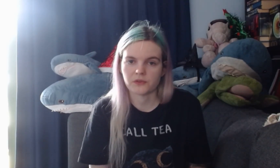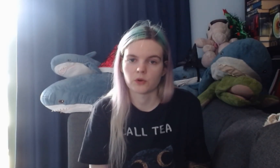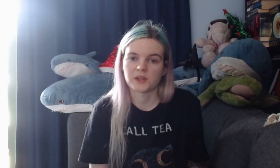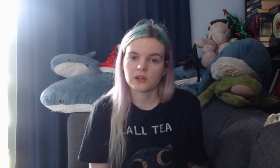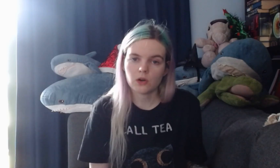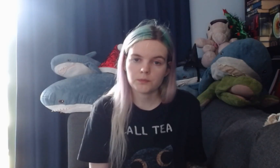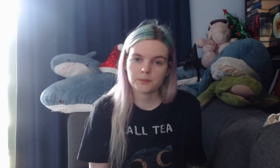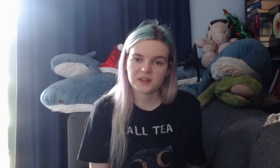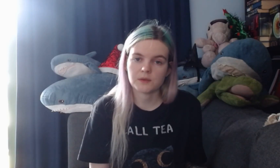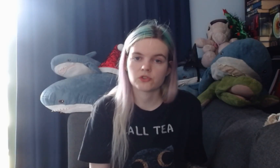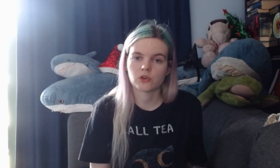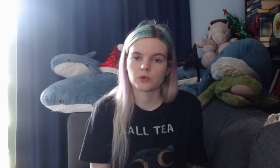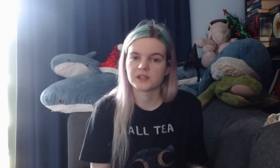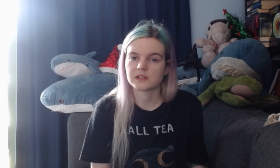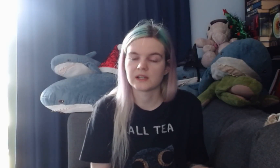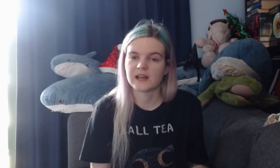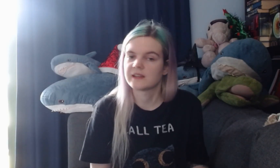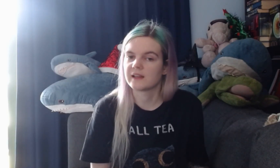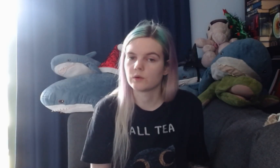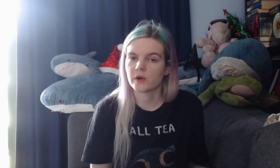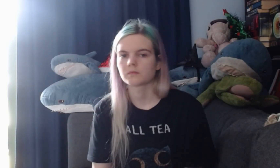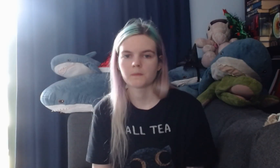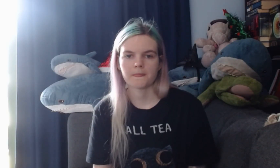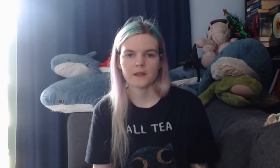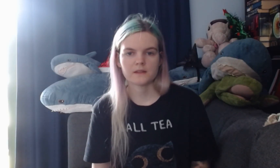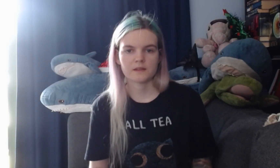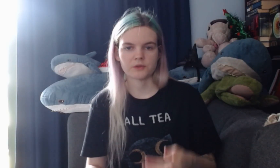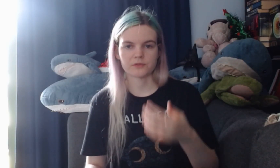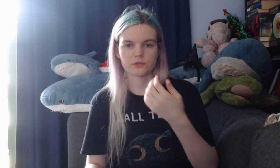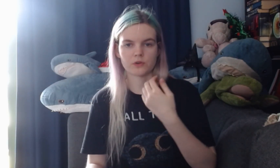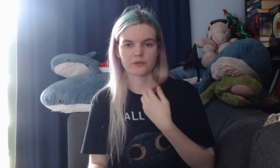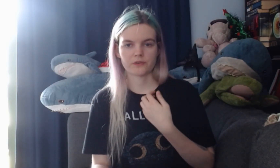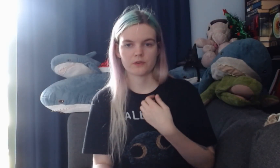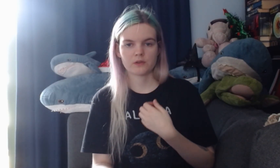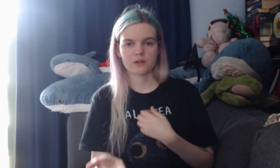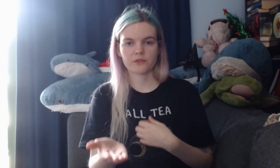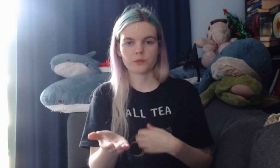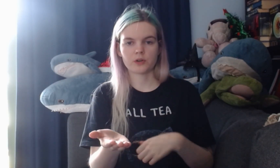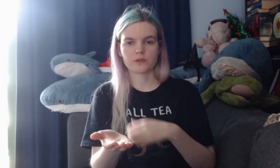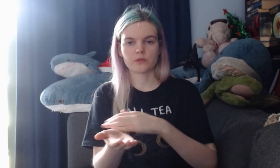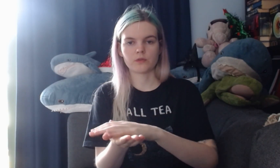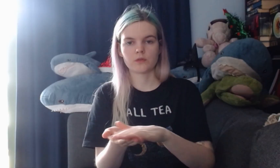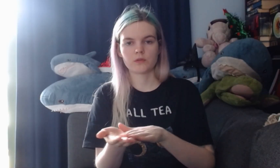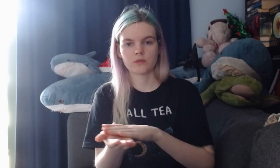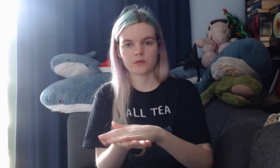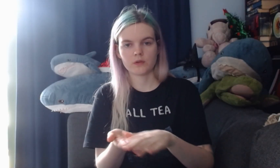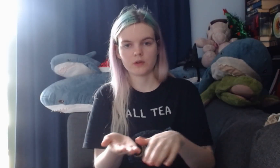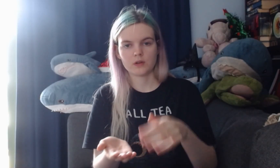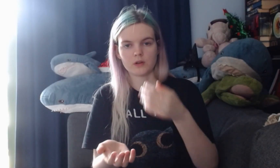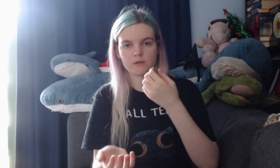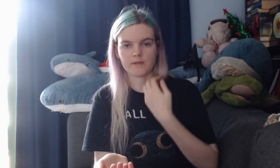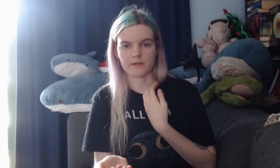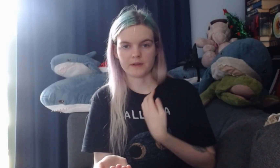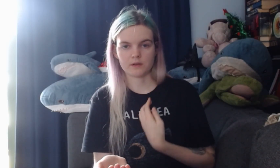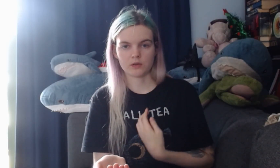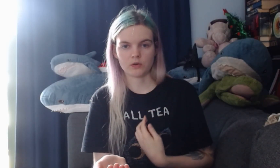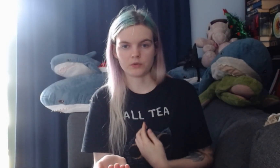already known, but I will show it again anyway. And that was, of course, this one, where we go